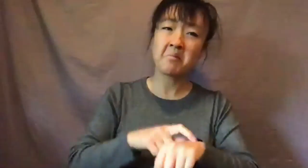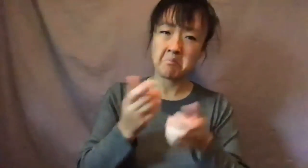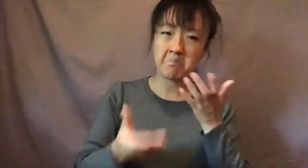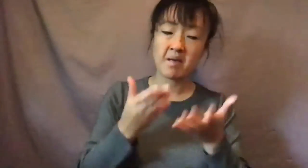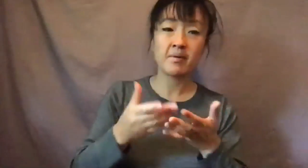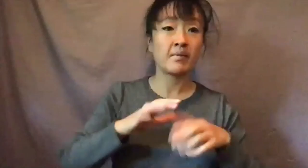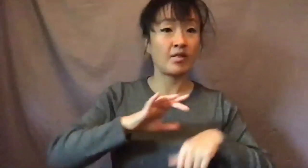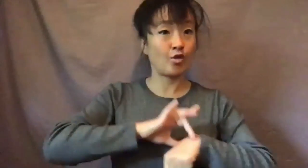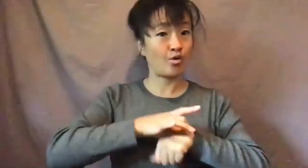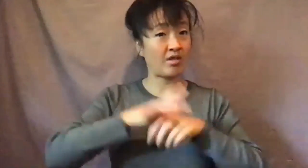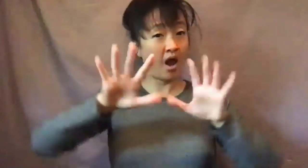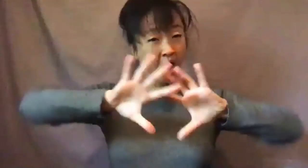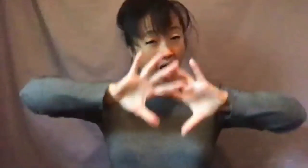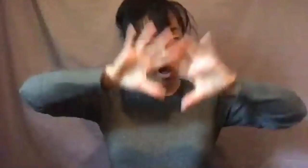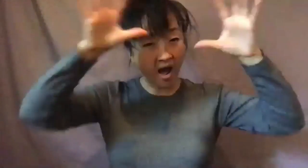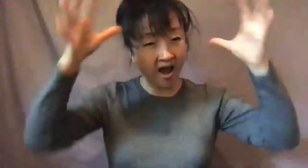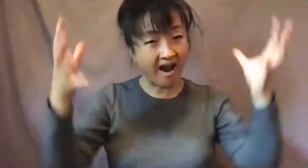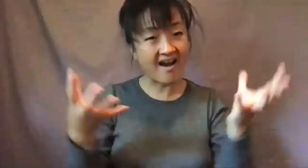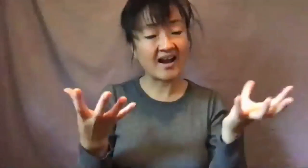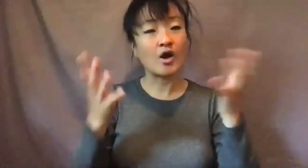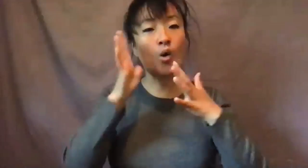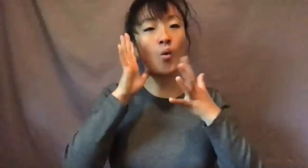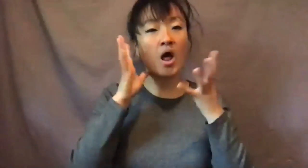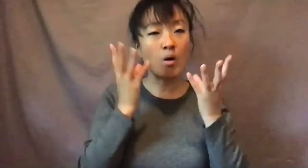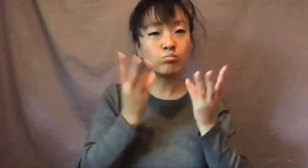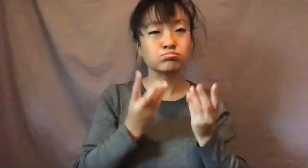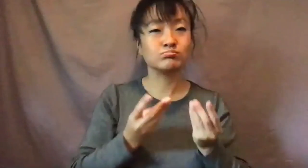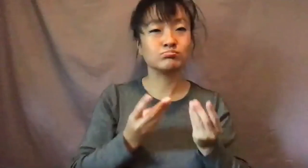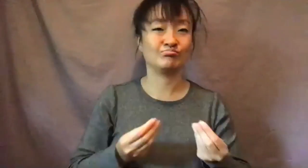holds will basically decay anything that